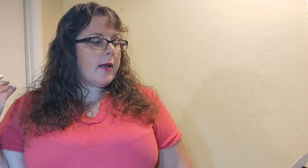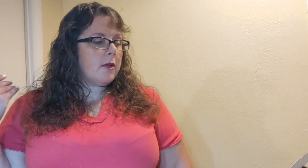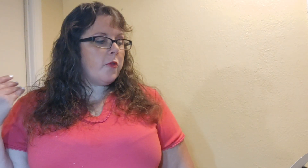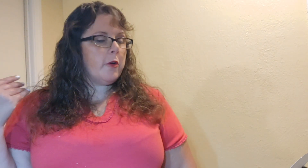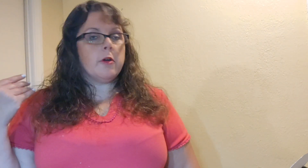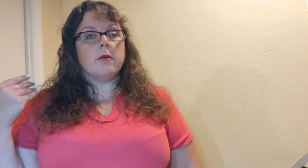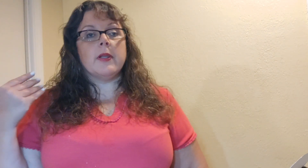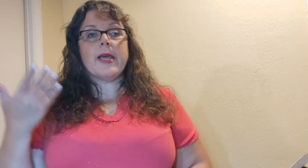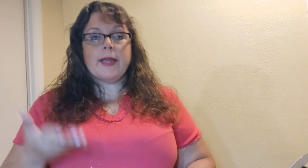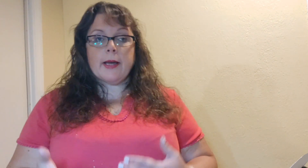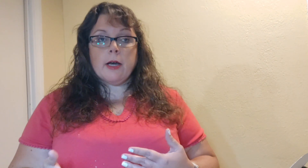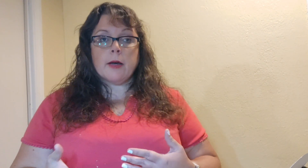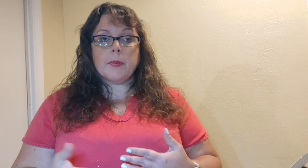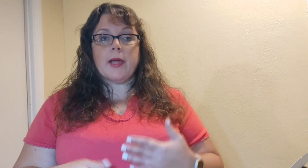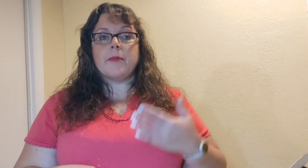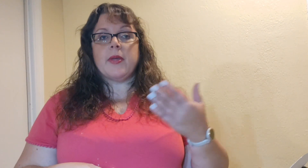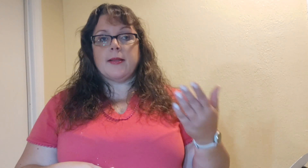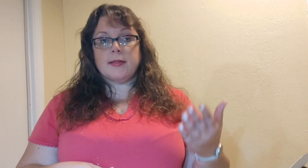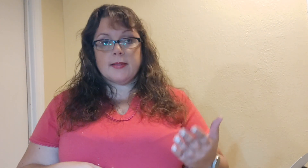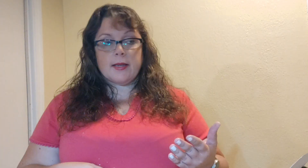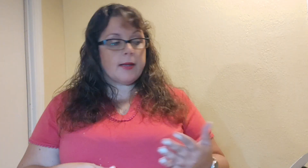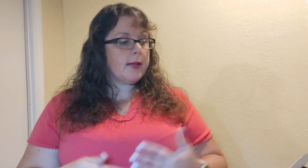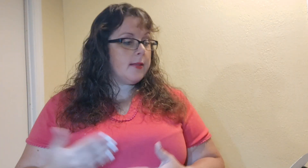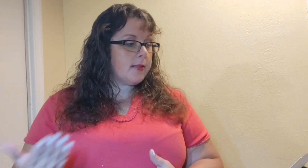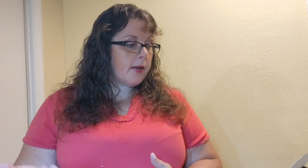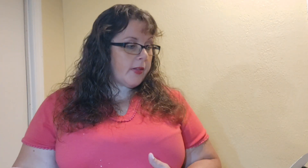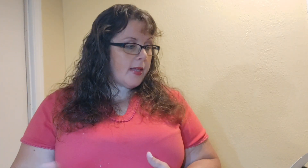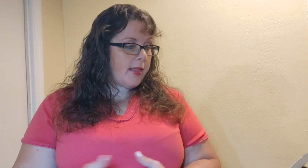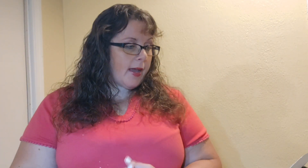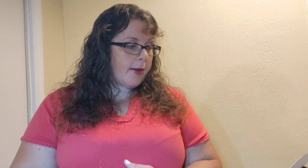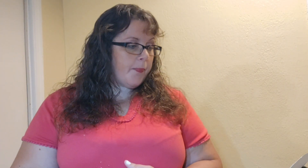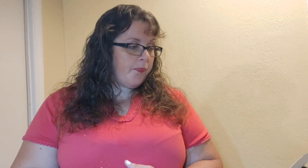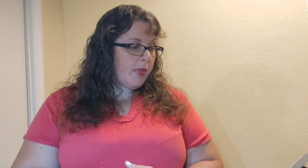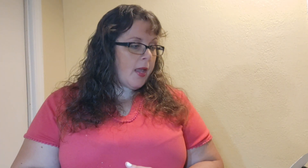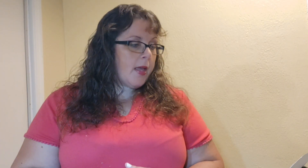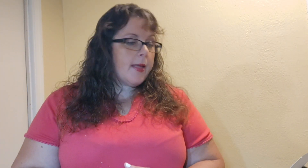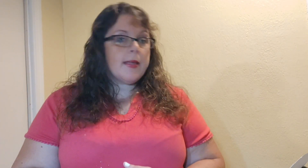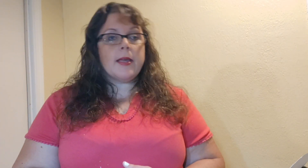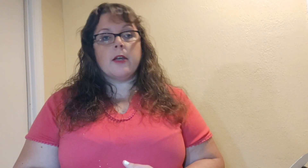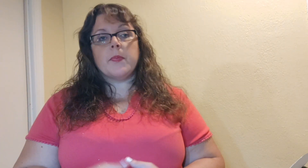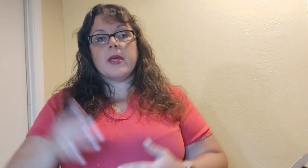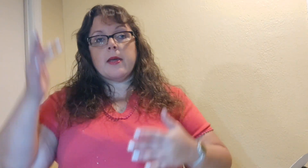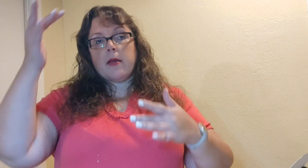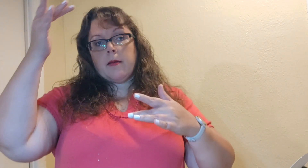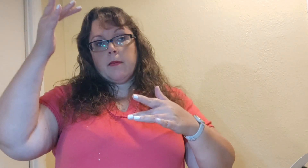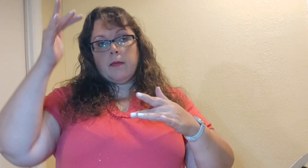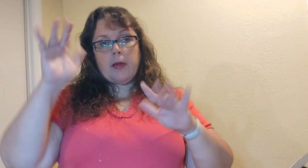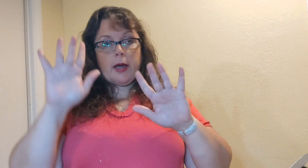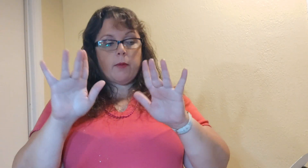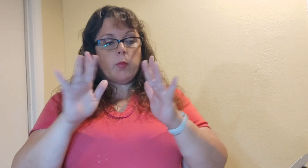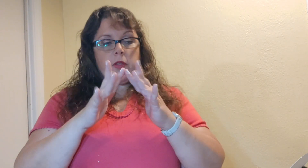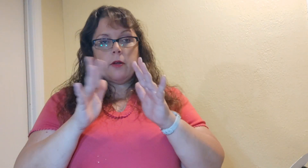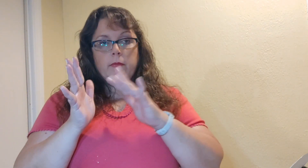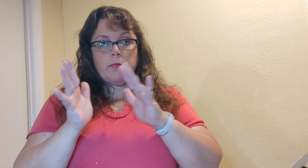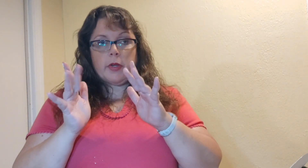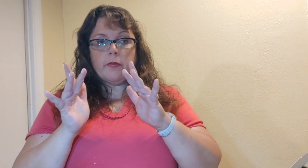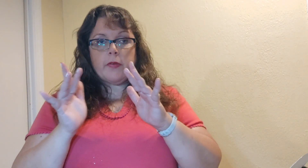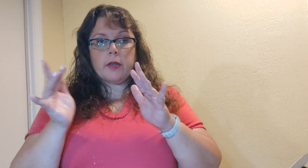And for laid up, like being sick and stuff like that, it'll be with your middle